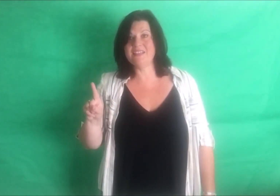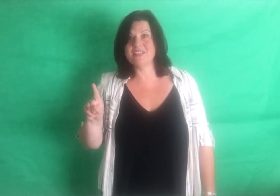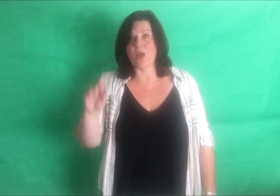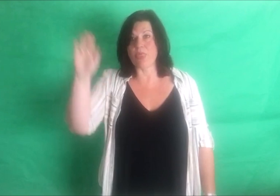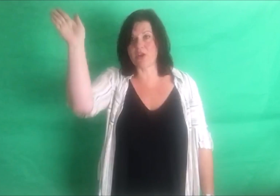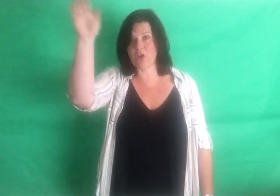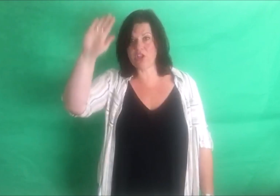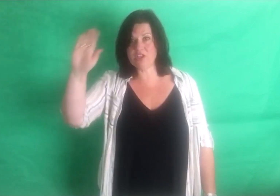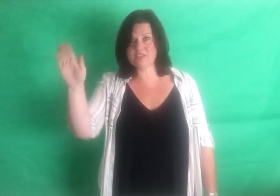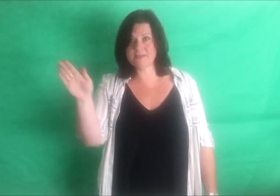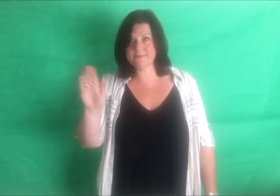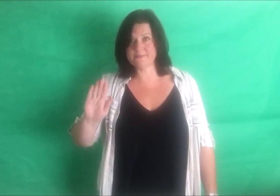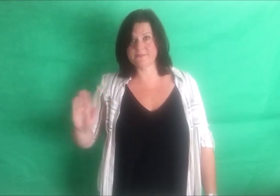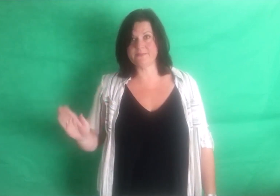and the colours,